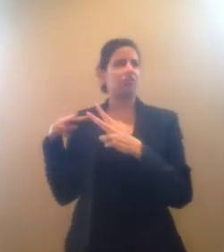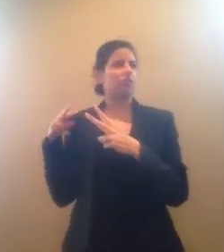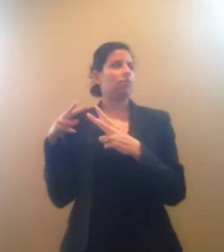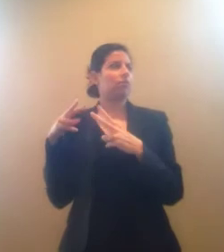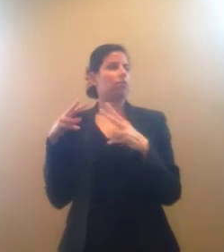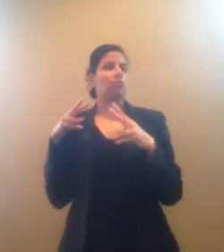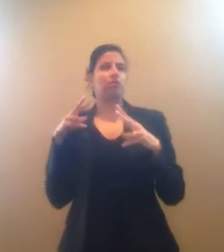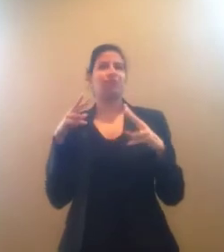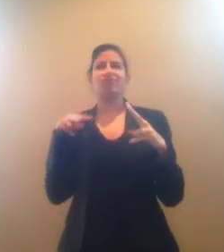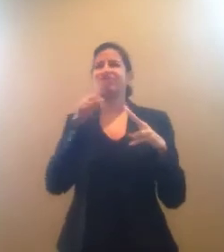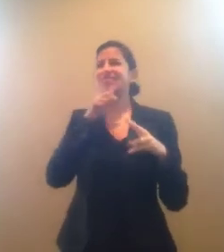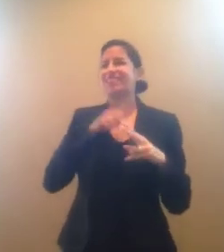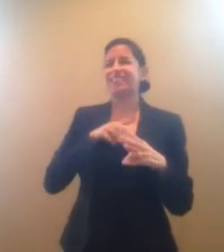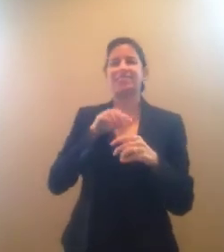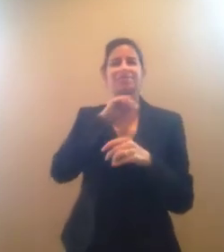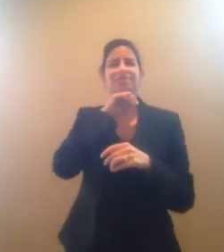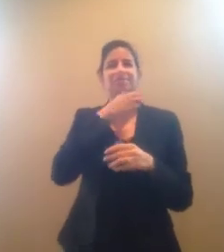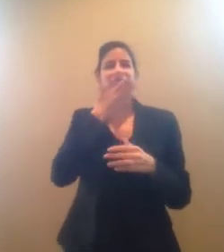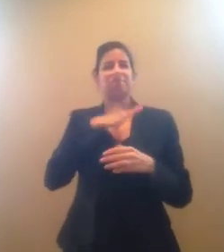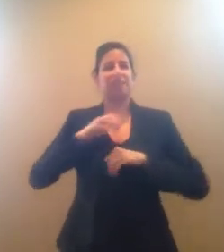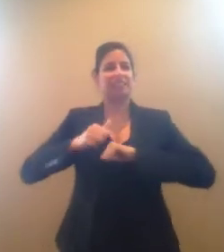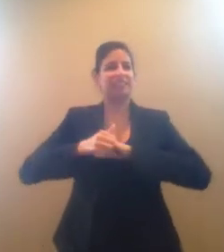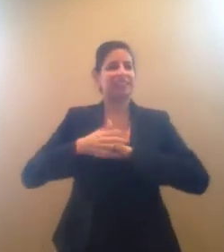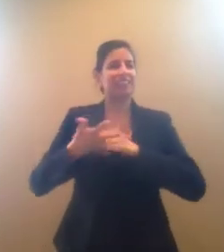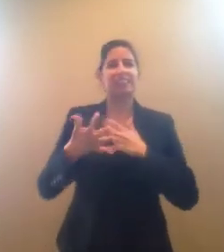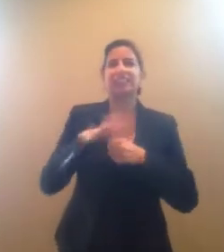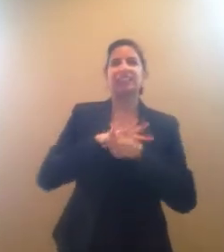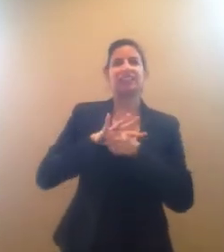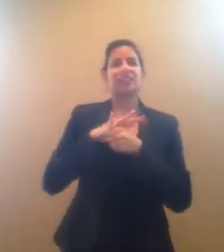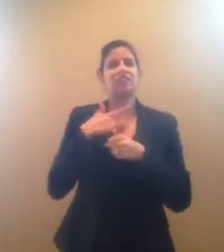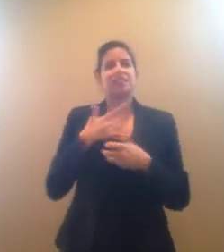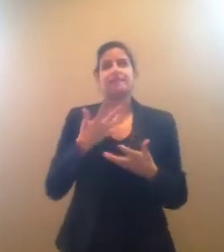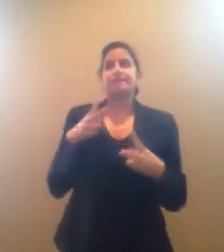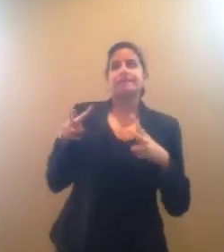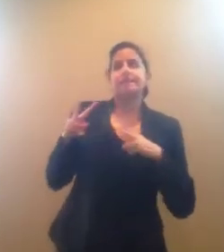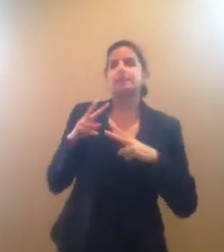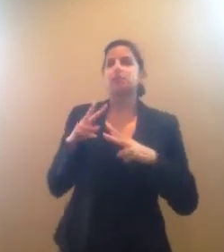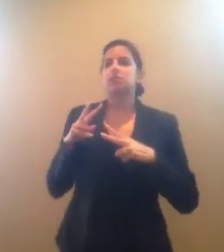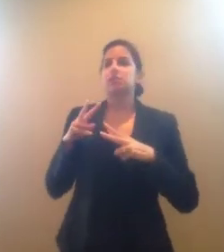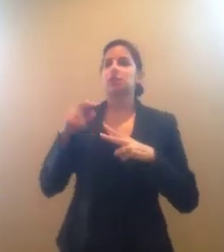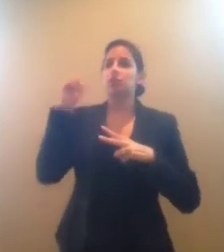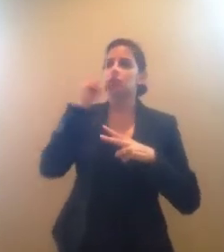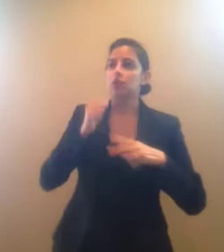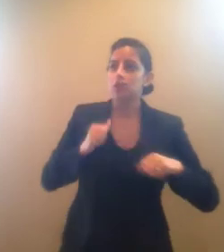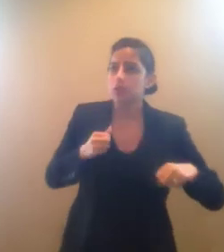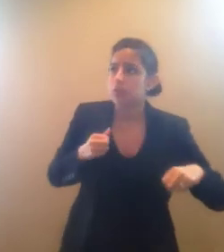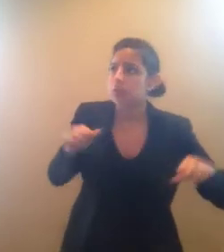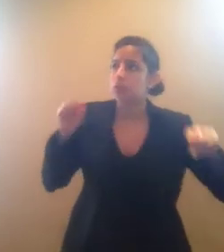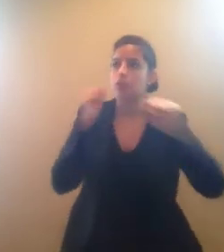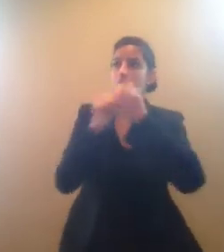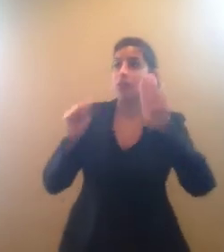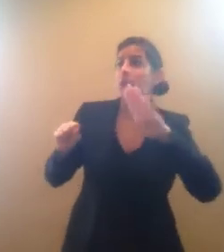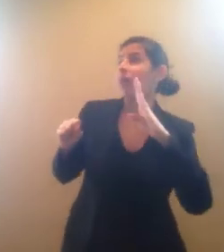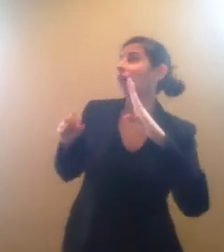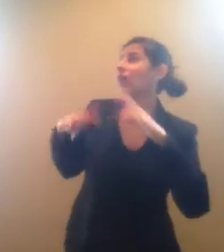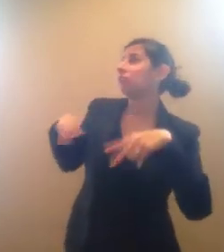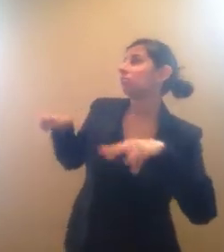outside of it. I knocked on the door, and Unsuk answered the door, and her eyes were bloodshot, and she seemed to be in shock. She didn't recognize, there was no